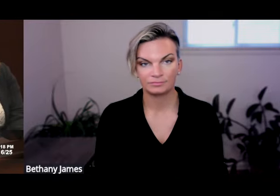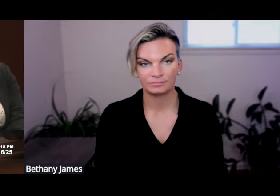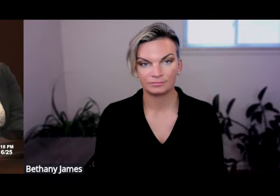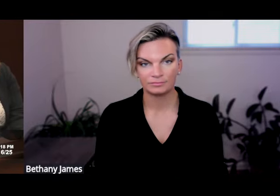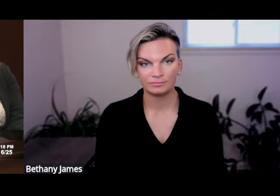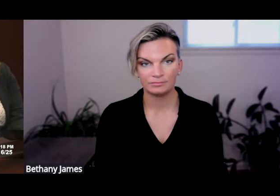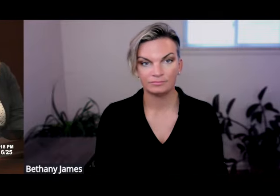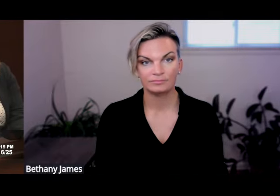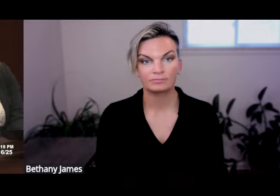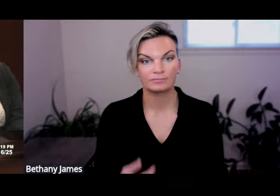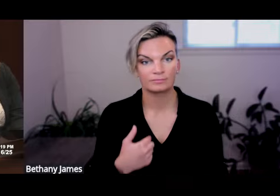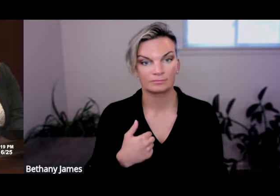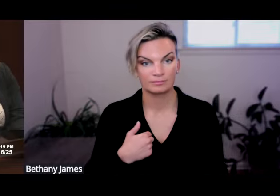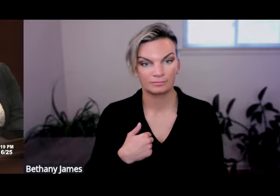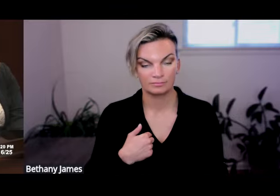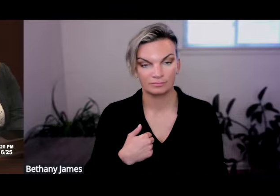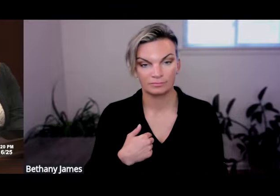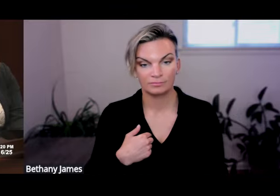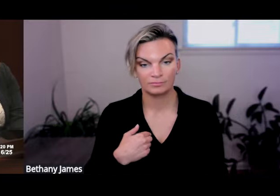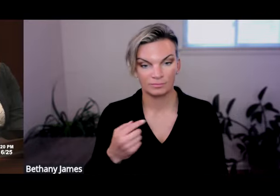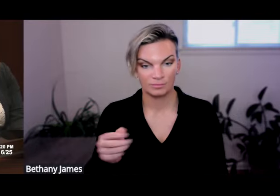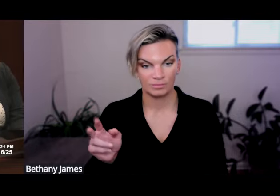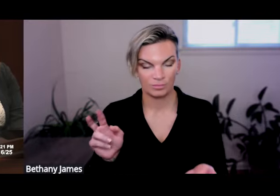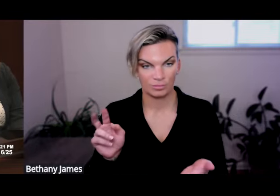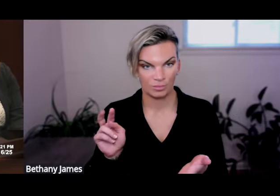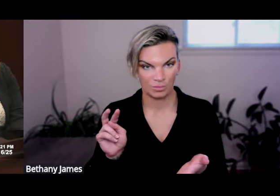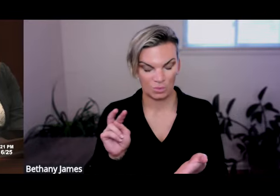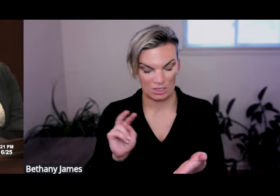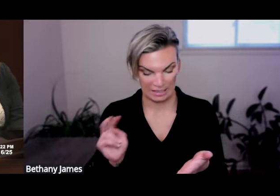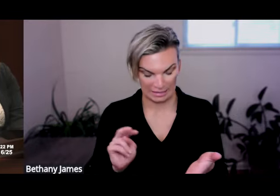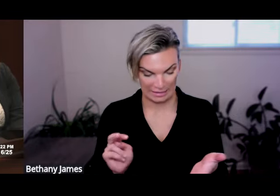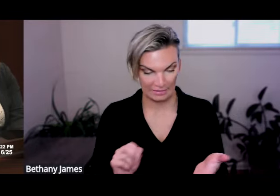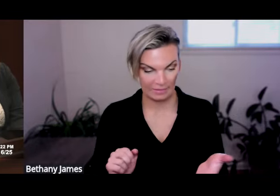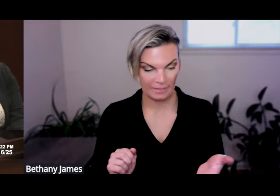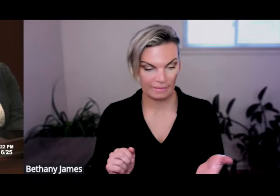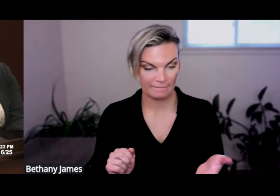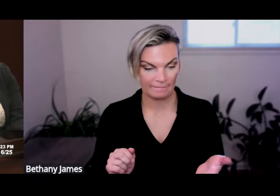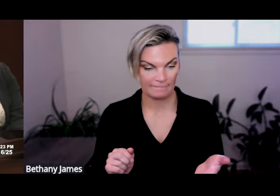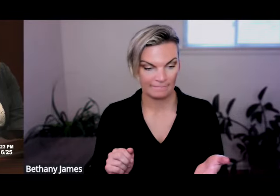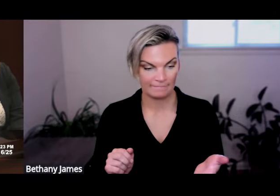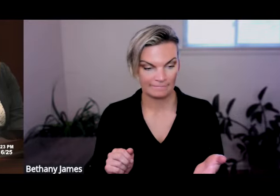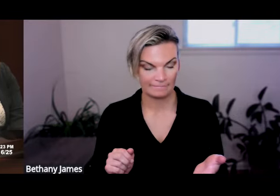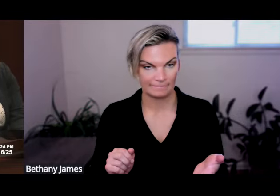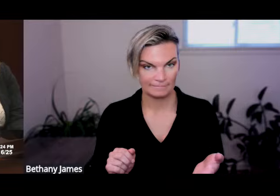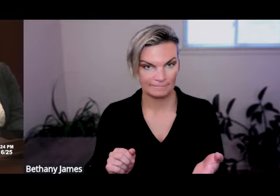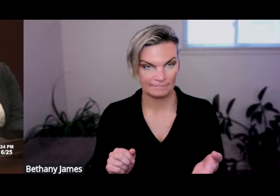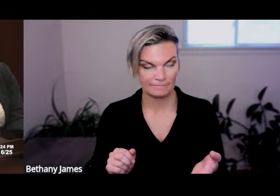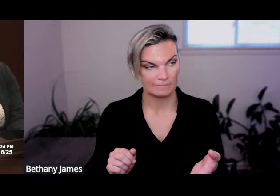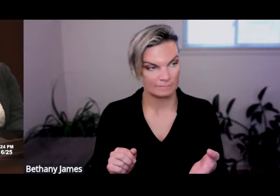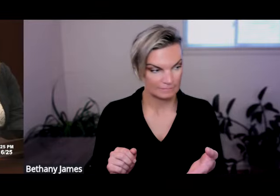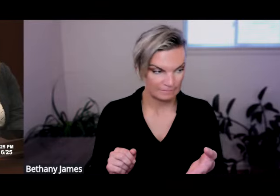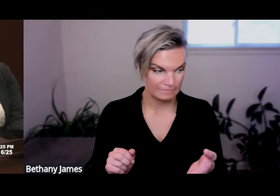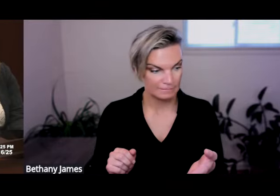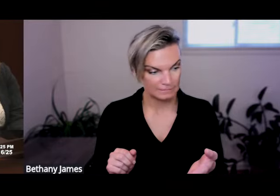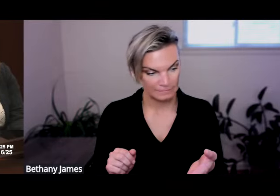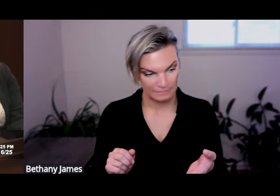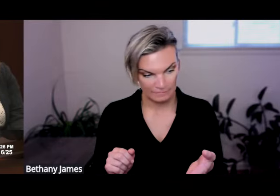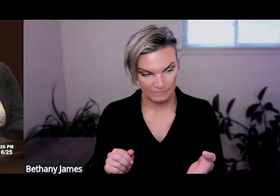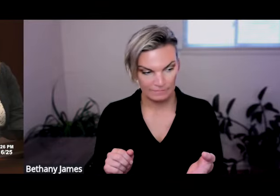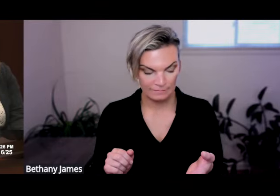As I'm reading it, just as this is now, I do think that there would have to be some sort